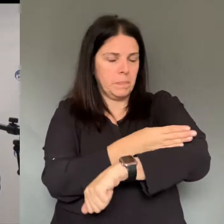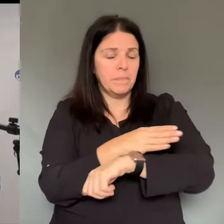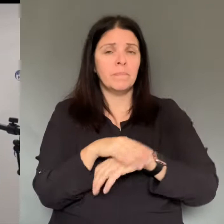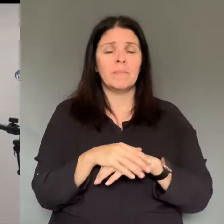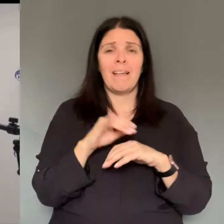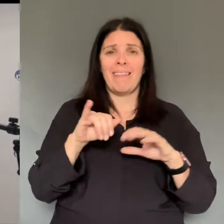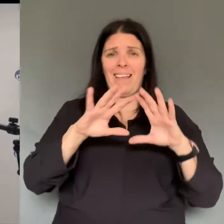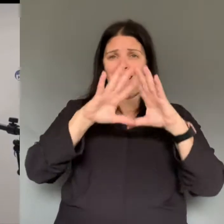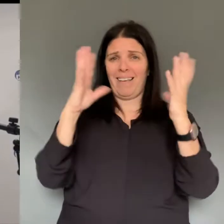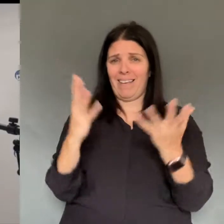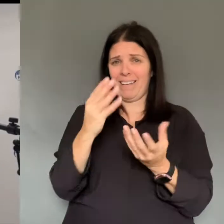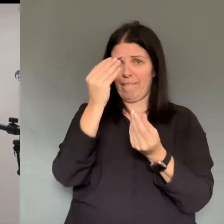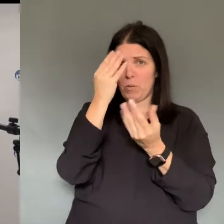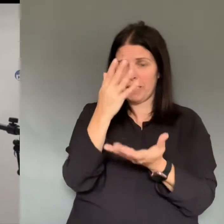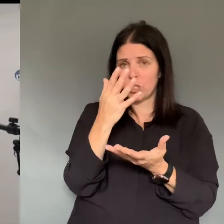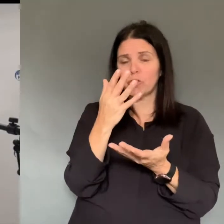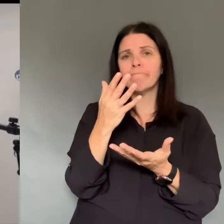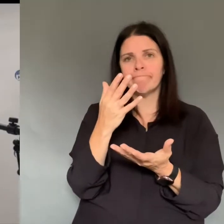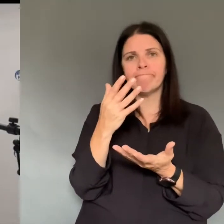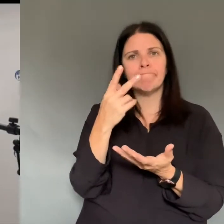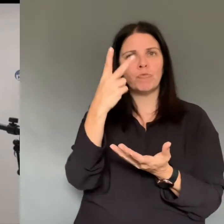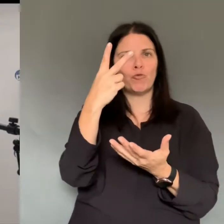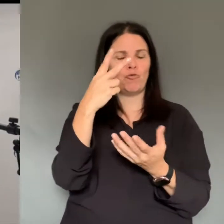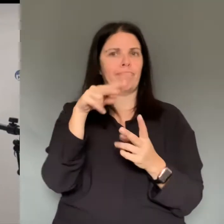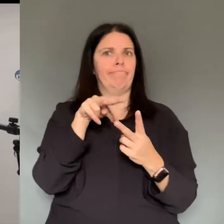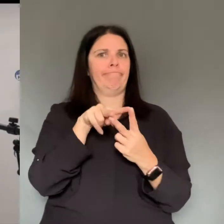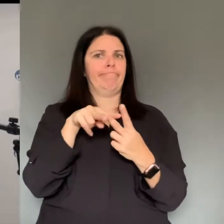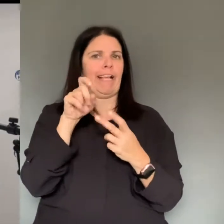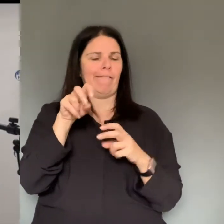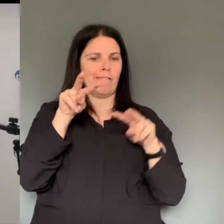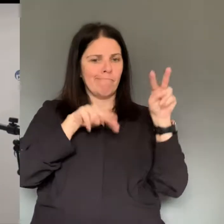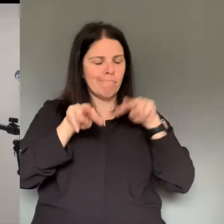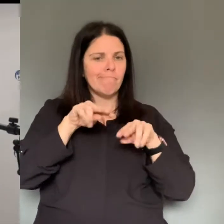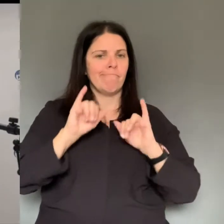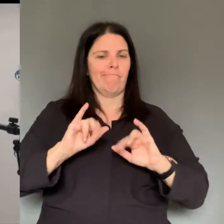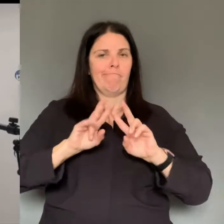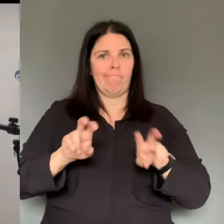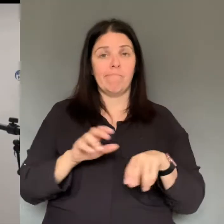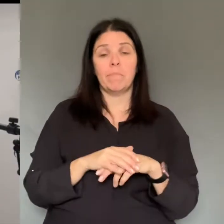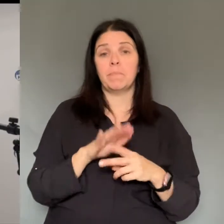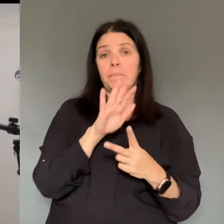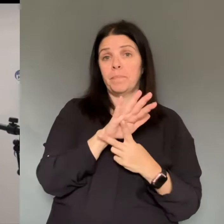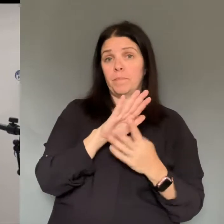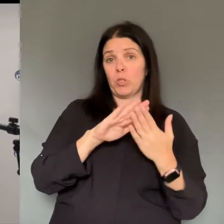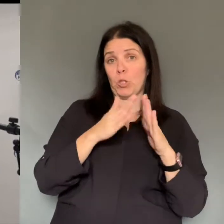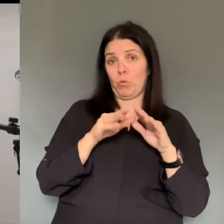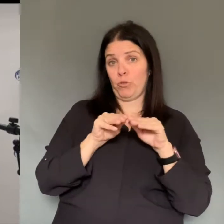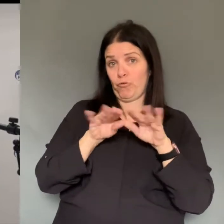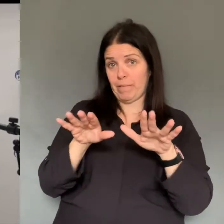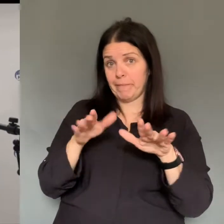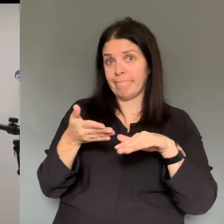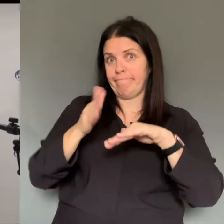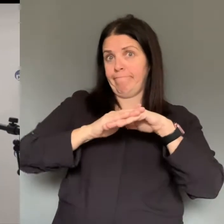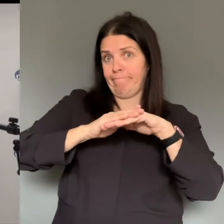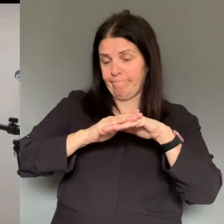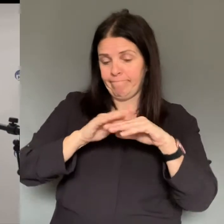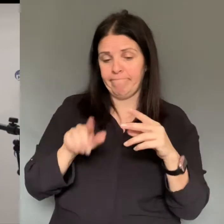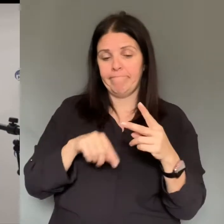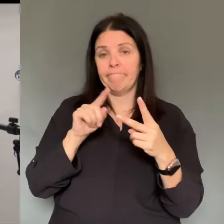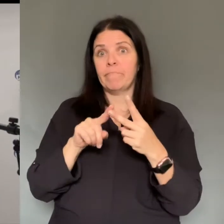Based on the epi-summary, there are two important considerations. First is possible community transmission, as we are seeing in 20% of these